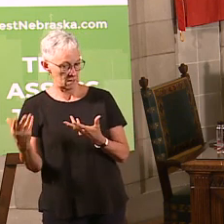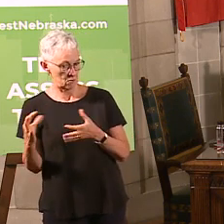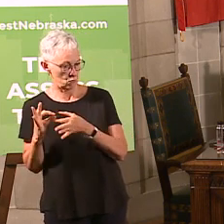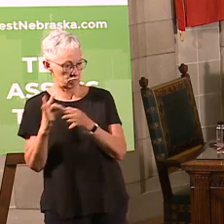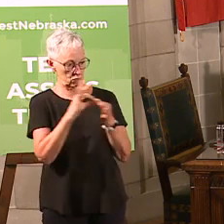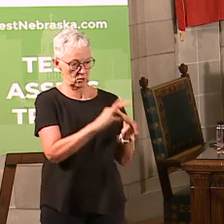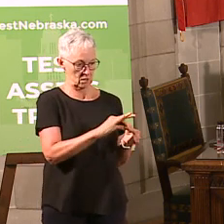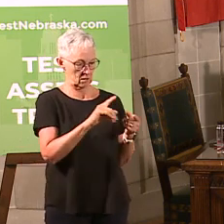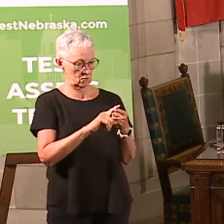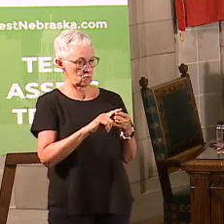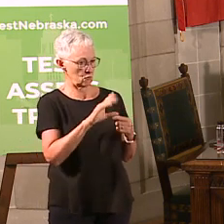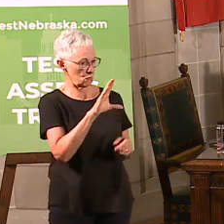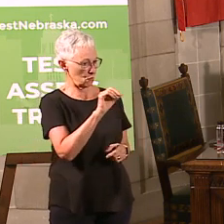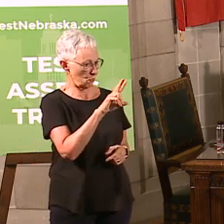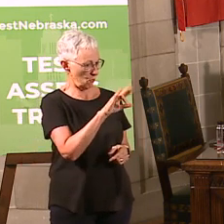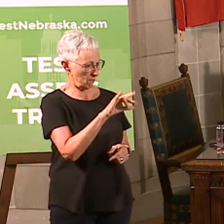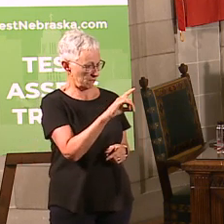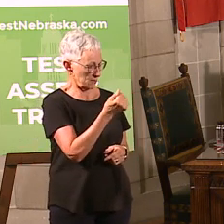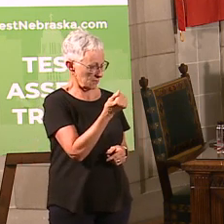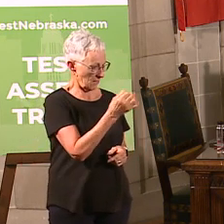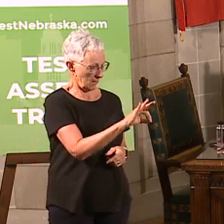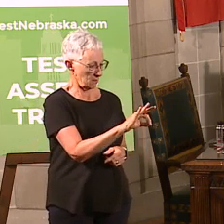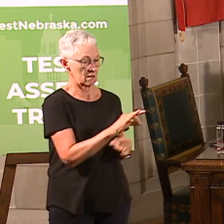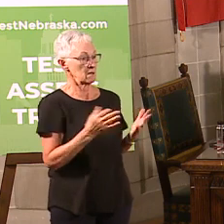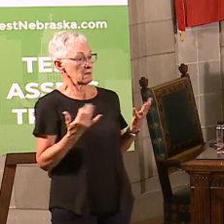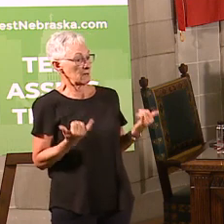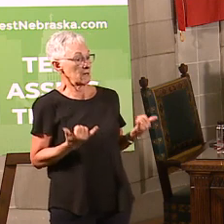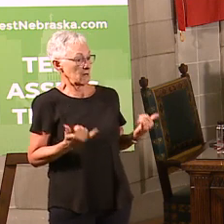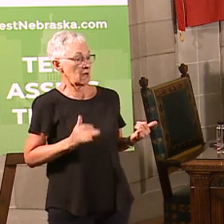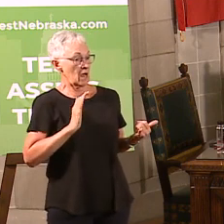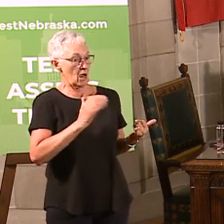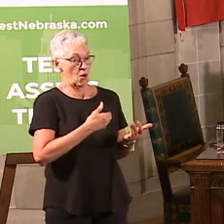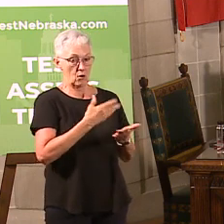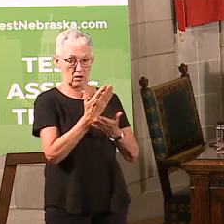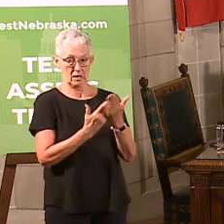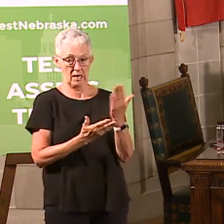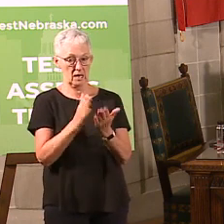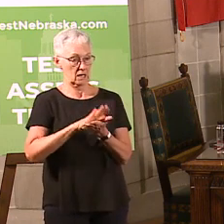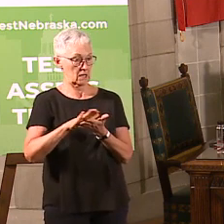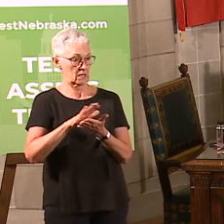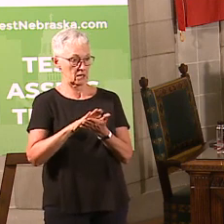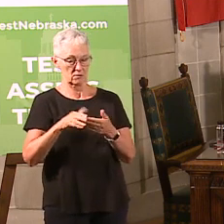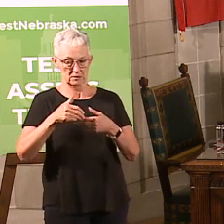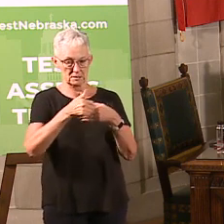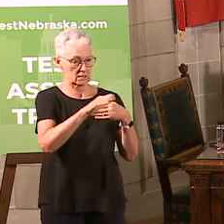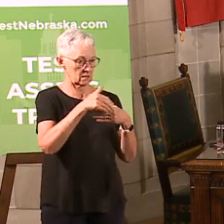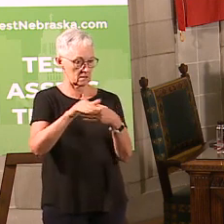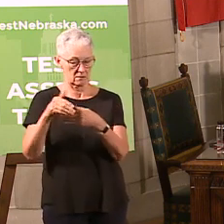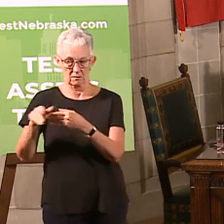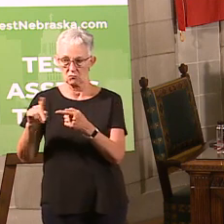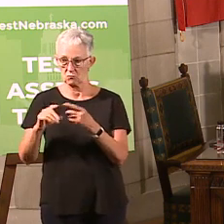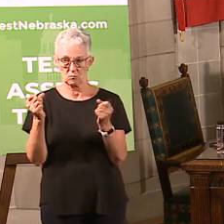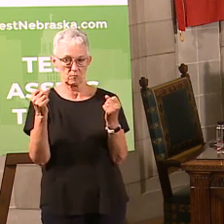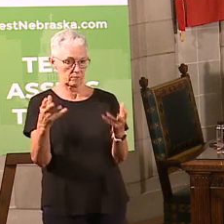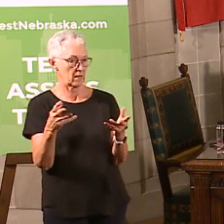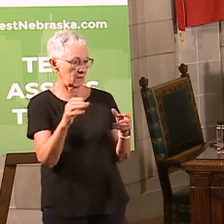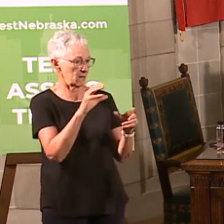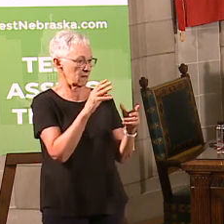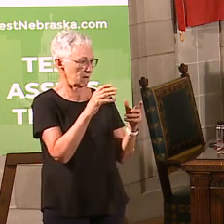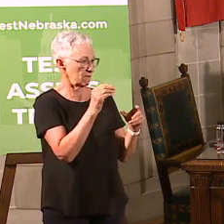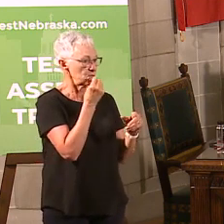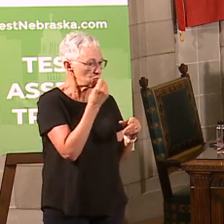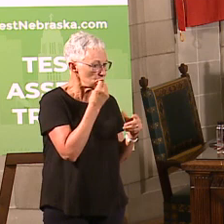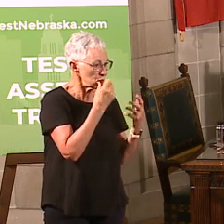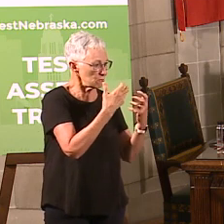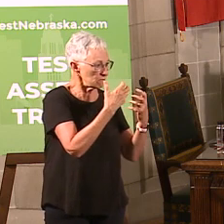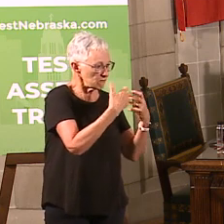going to meatpacking communities to include Fremont and Columbus, and they're going to be used by local businesses and community members. This week, a shipment will